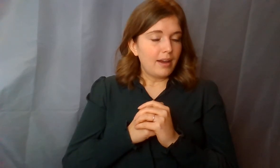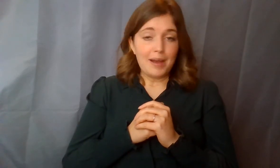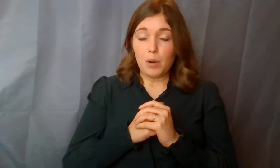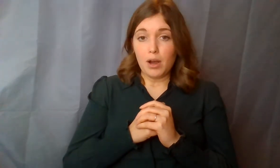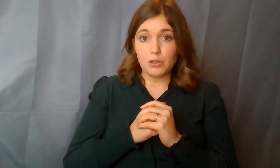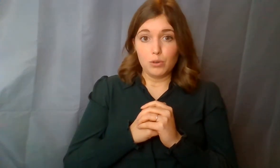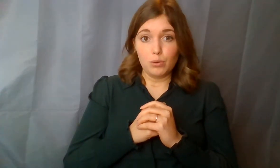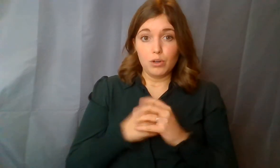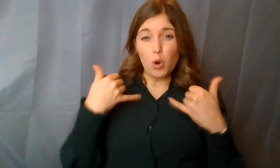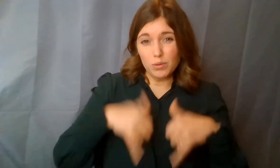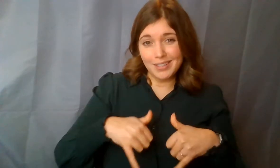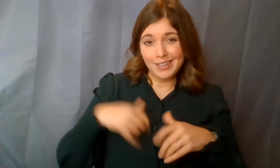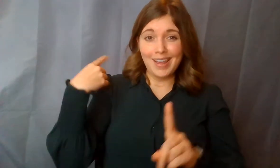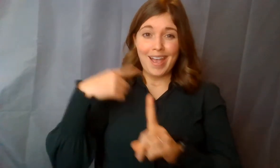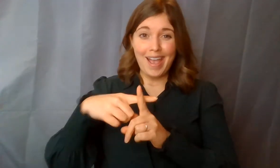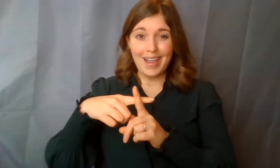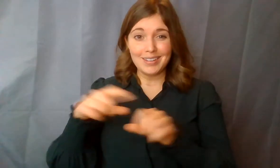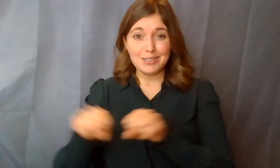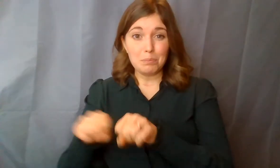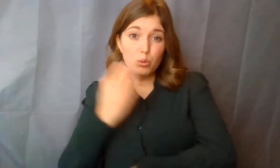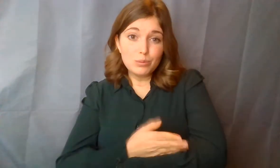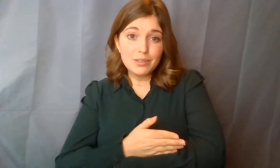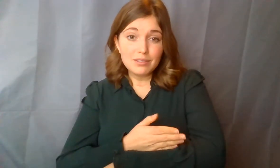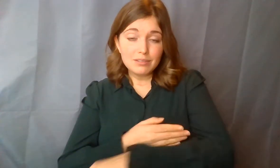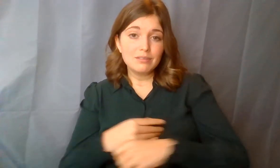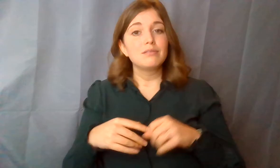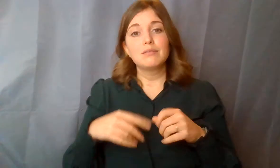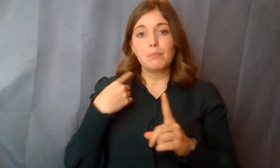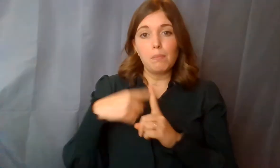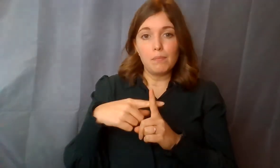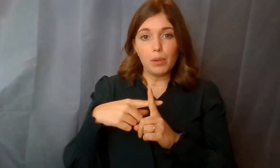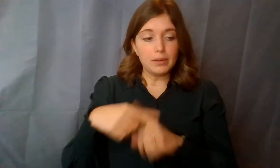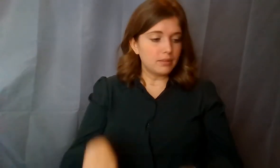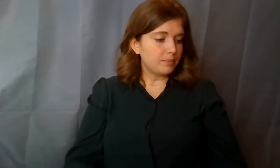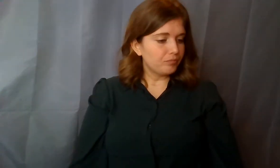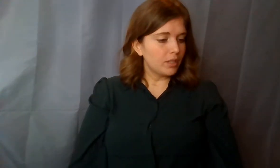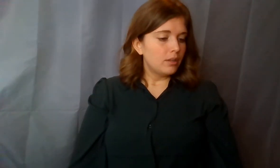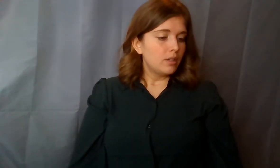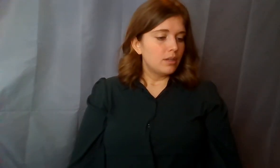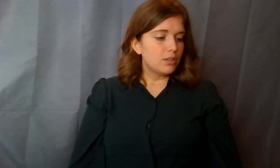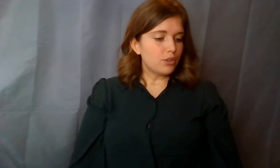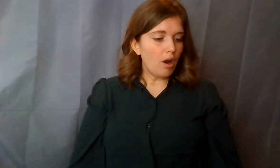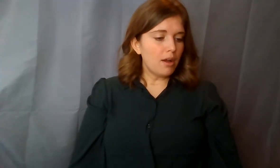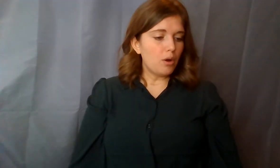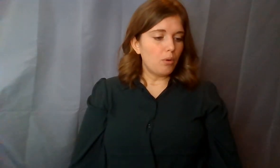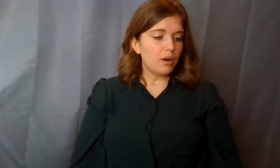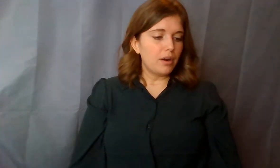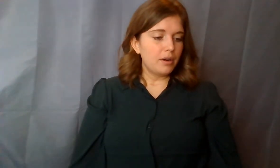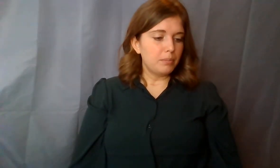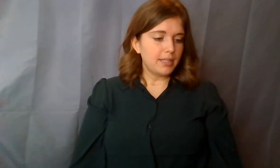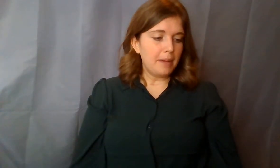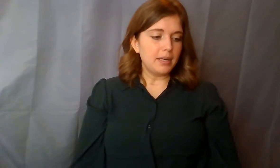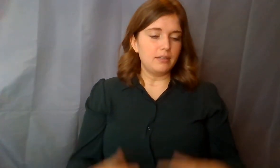I bought a new coat and some boots. Plus. Strong or predominant.